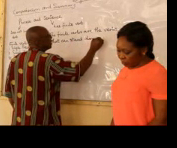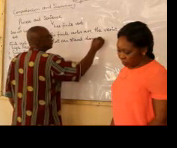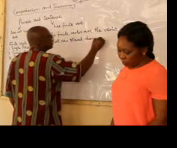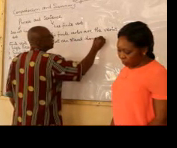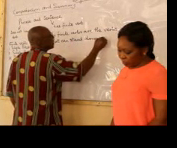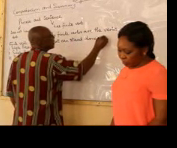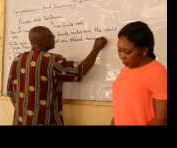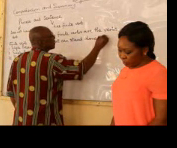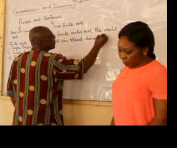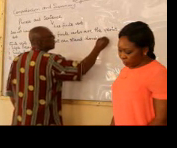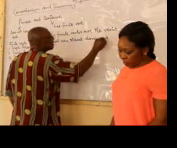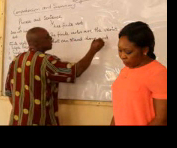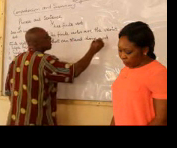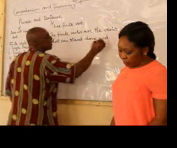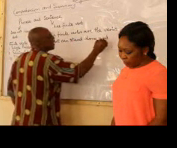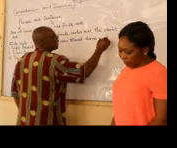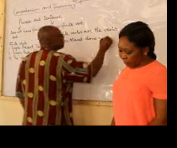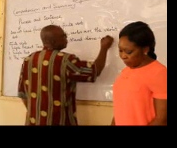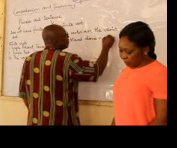and